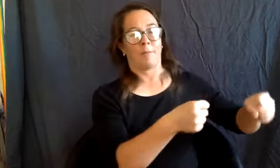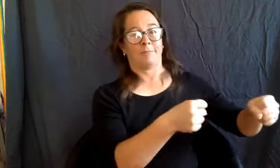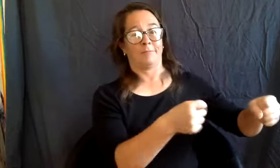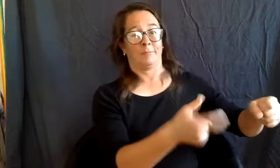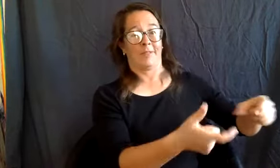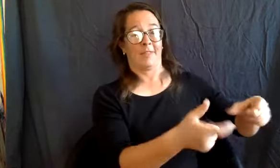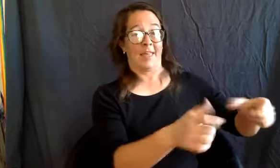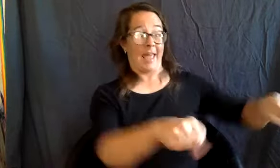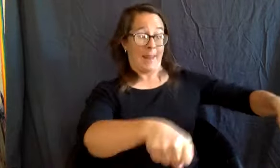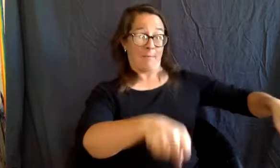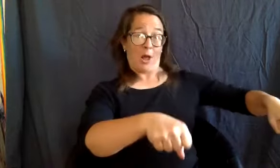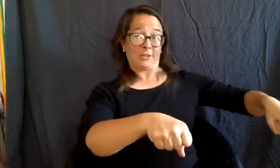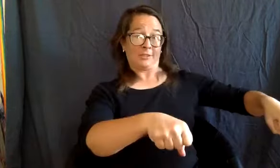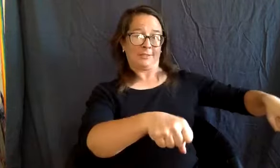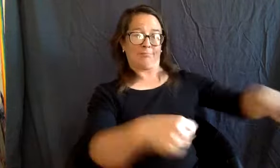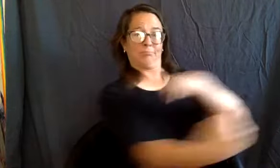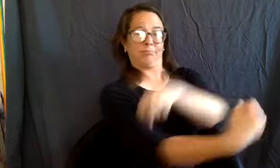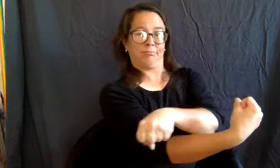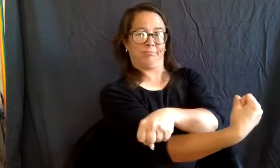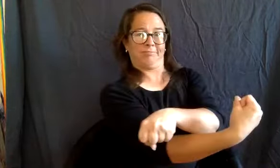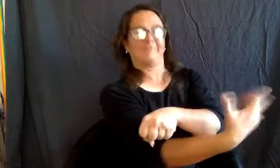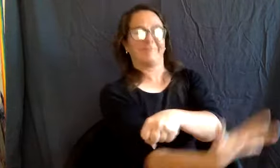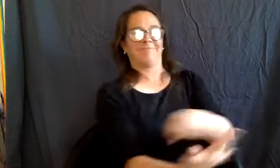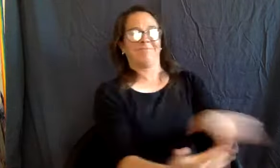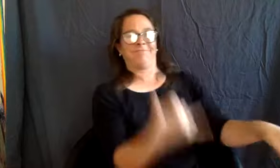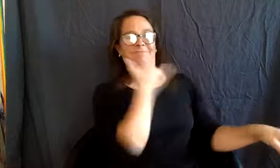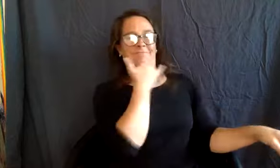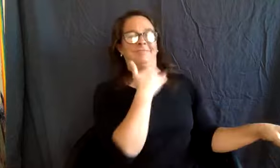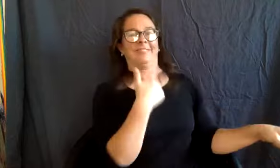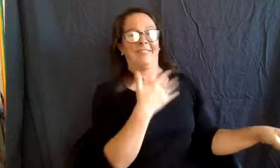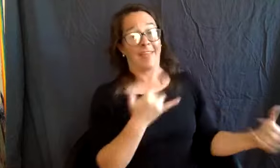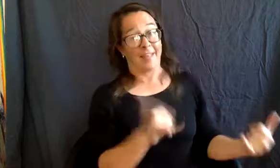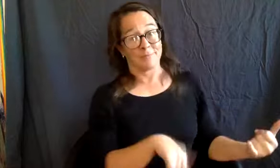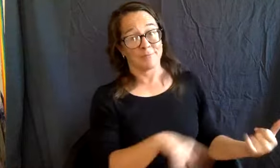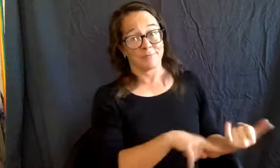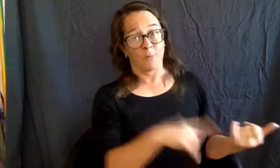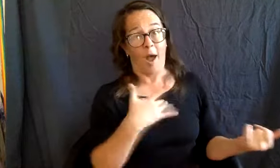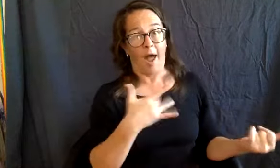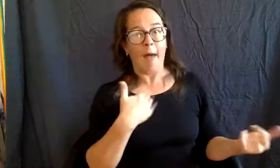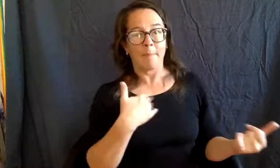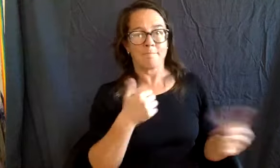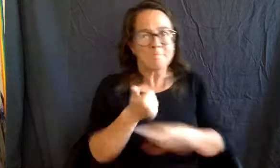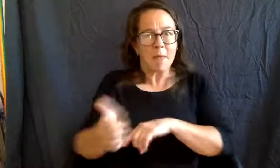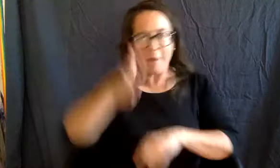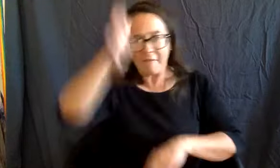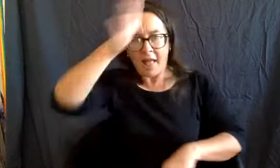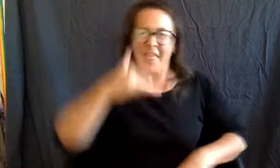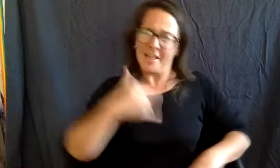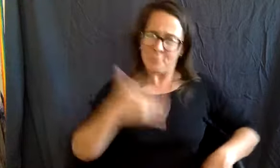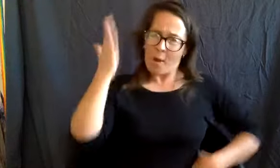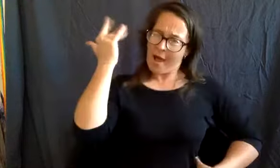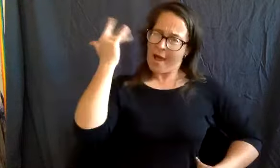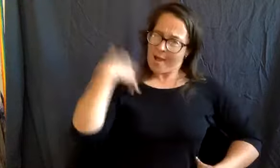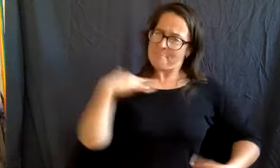wheel, except he was so drunk he put the handlebars on backwards. So for a couple of years, I was driving around with a big wheel with backwards handlebars.